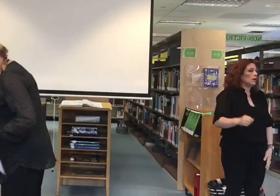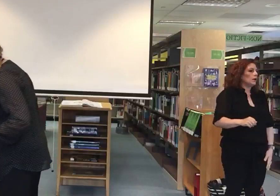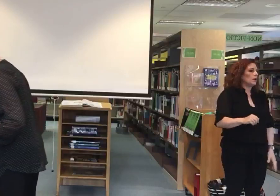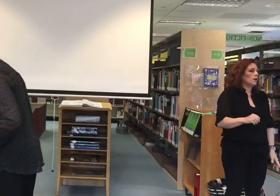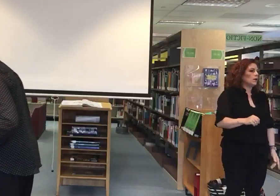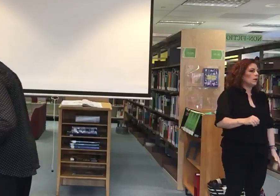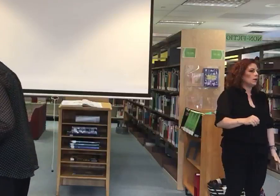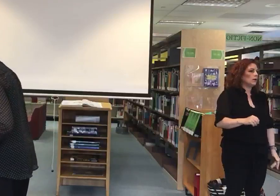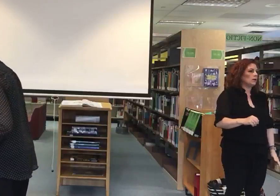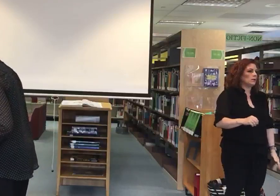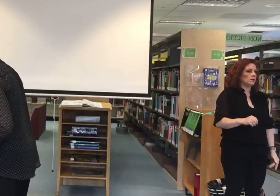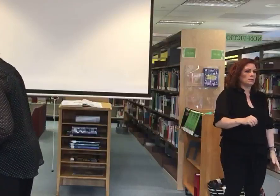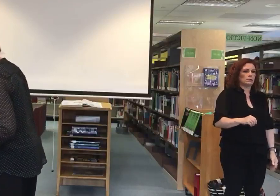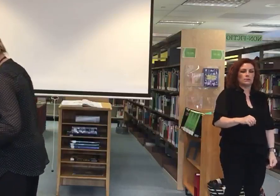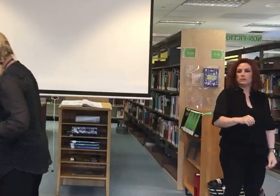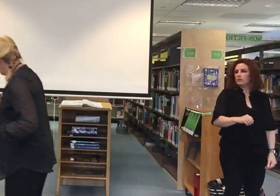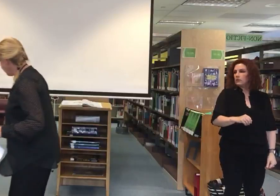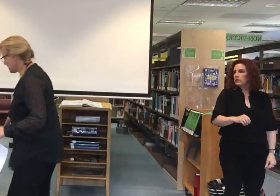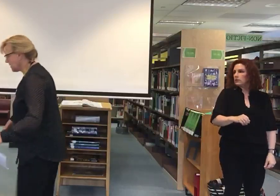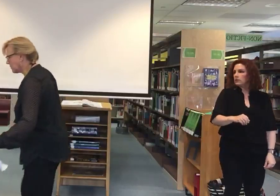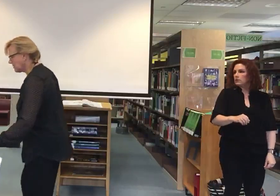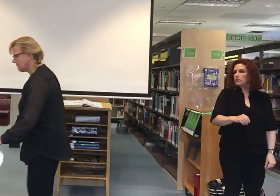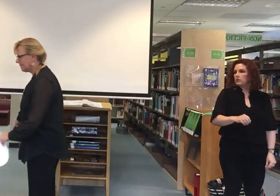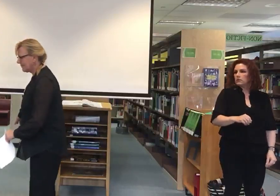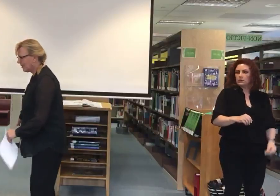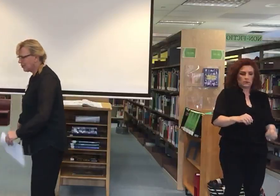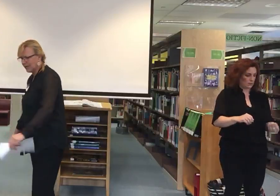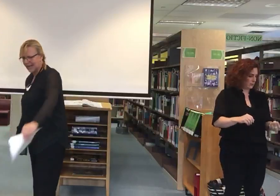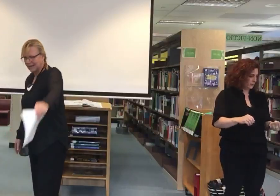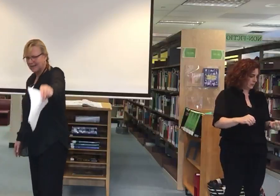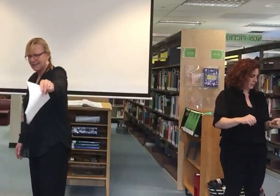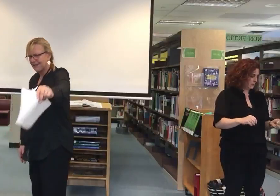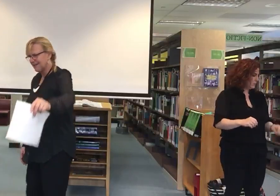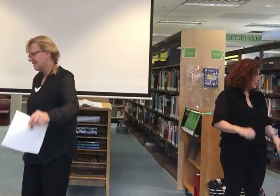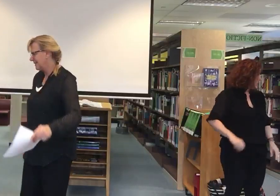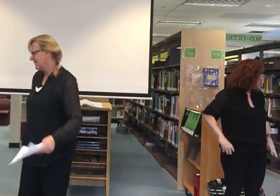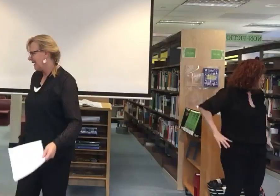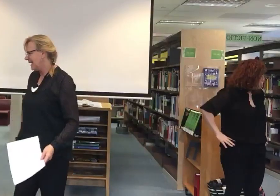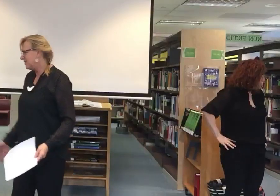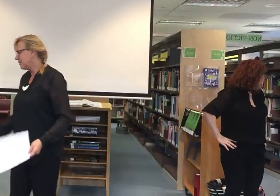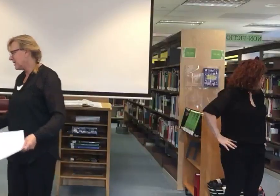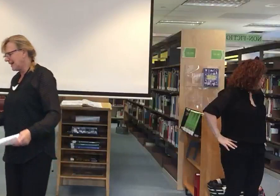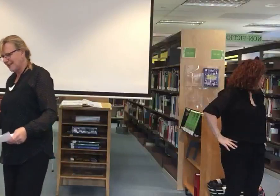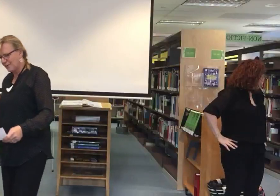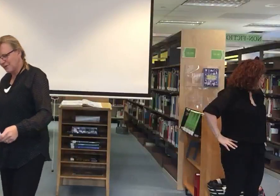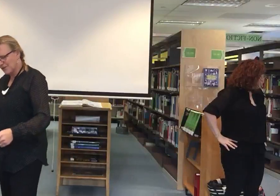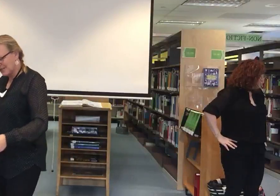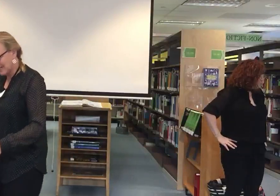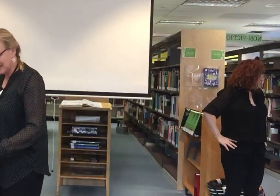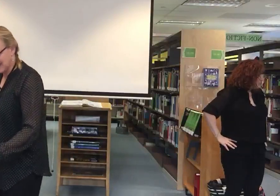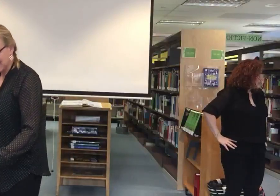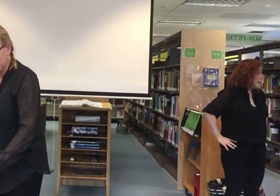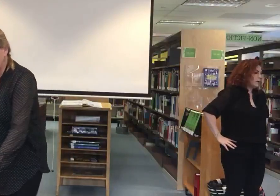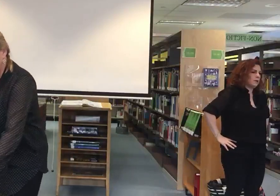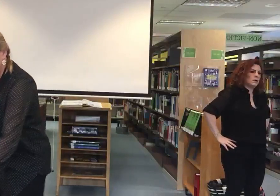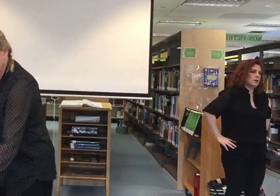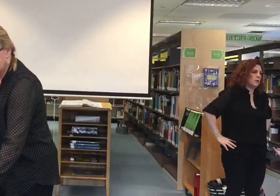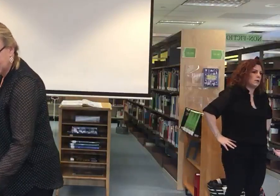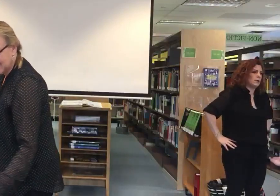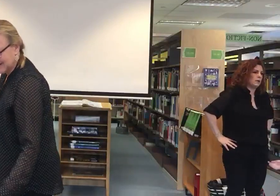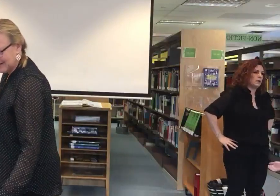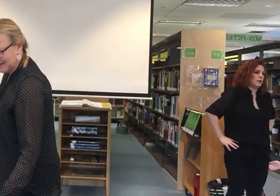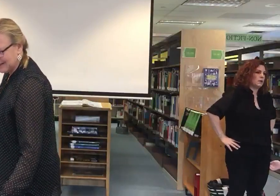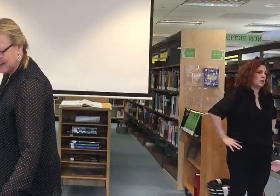So that's where I need to. Or can I just bring this closer? Oh, no, I can't, because I gotta, you know what, I think we're just gonna have to.